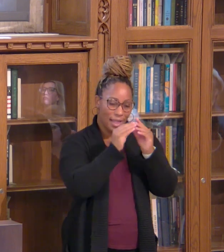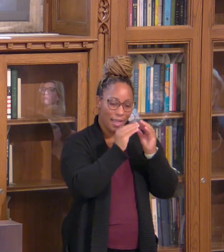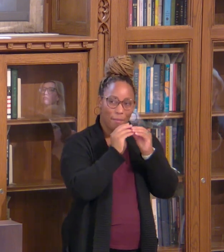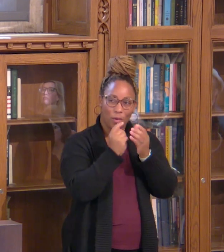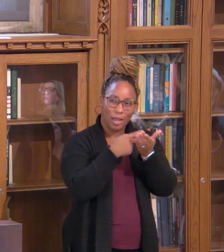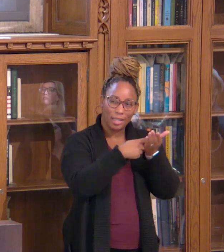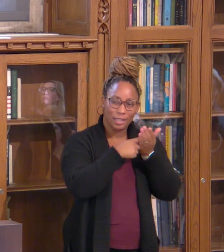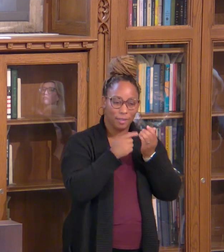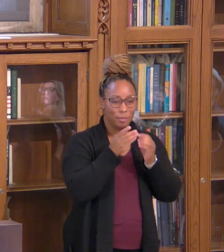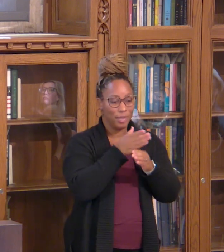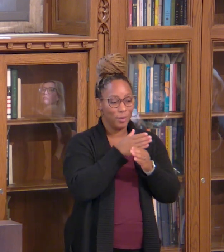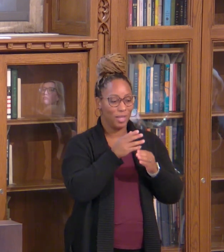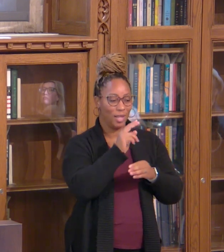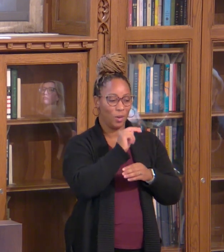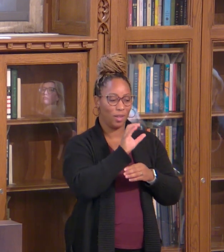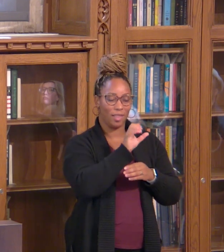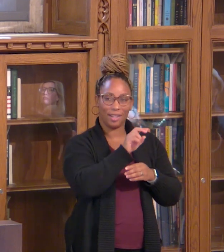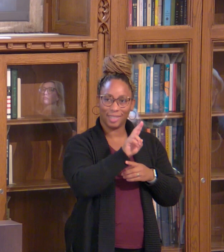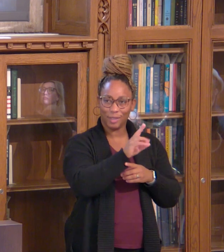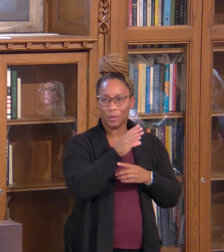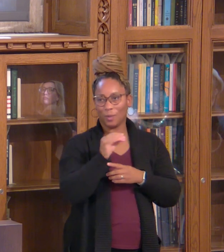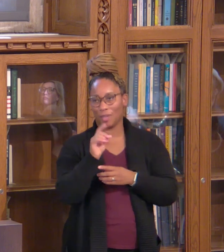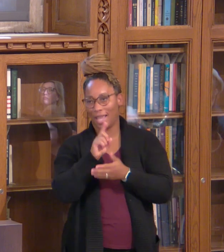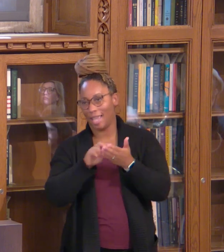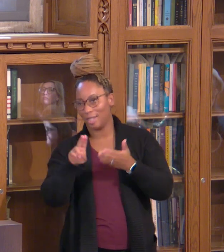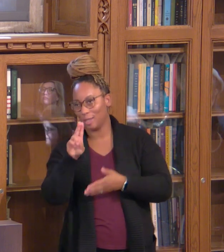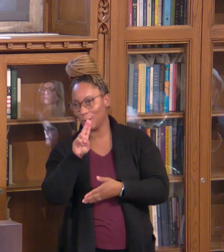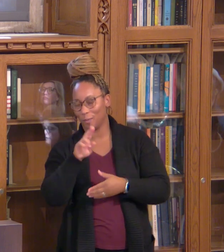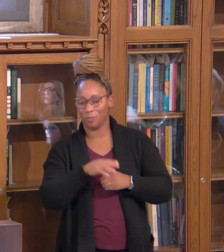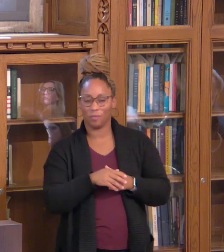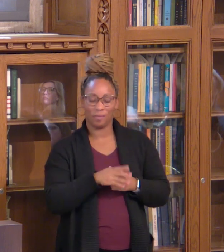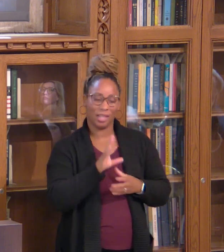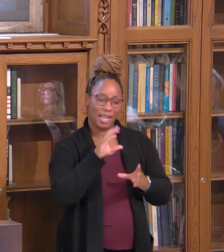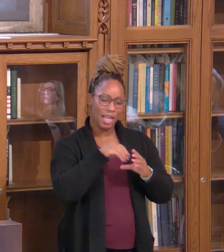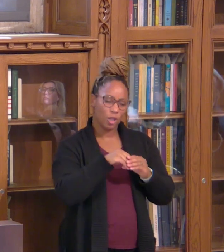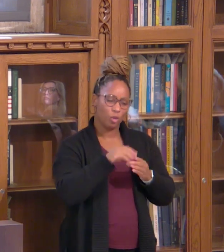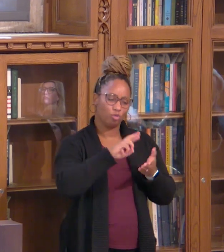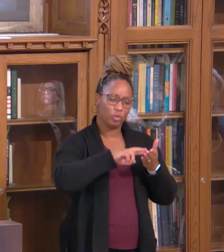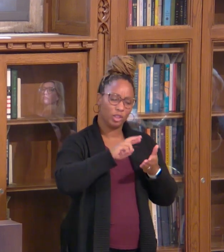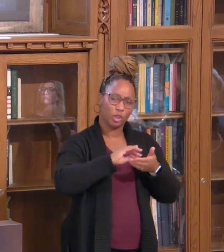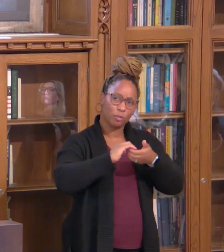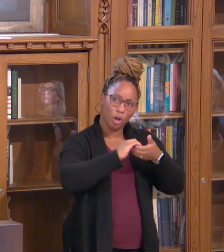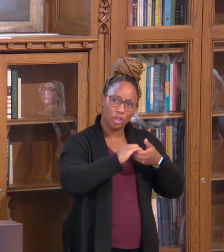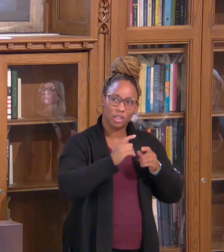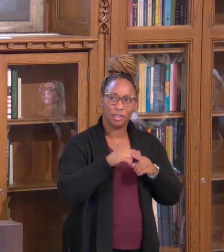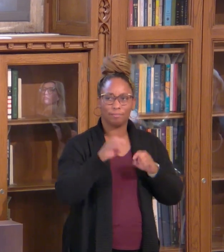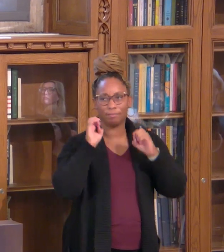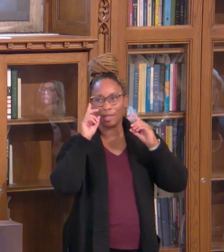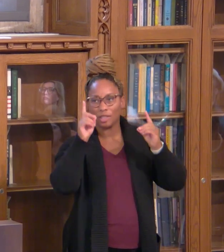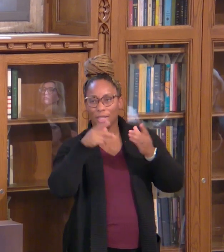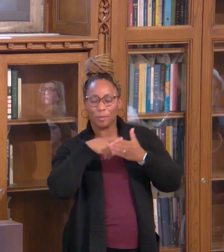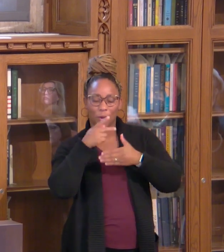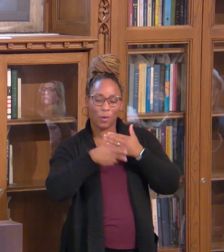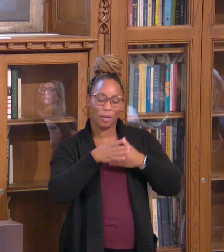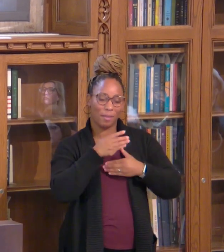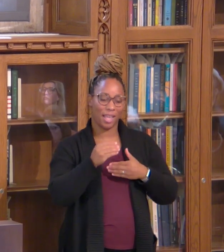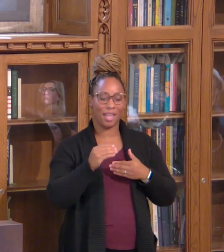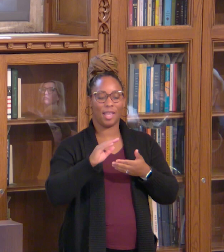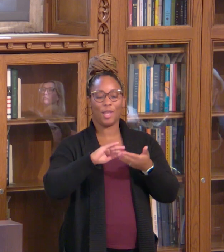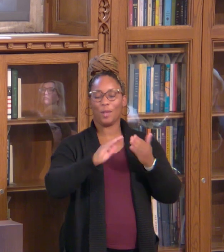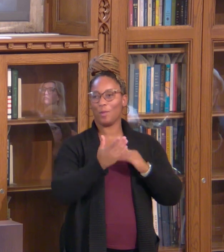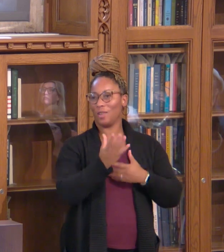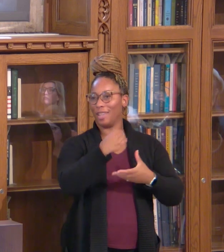between North Carolina Central and do these include research Partnerships educational programs and community